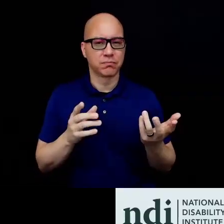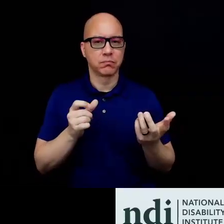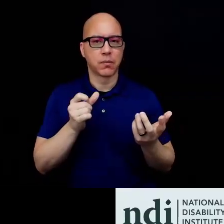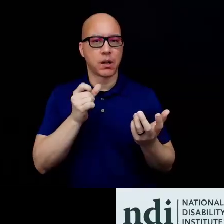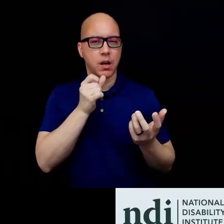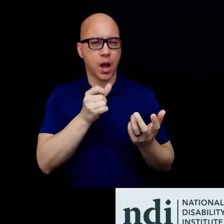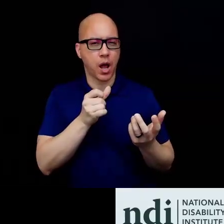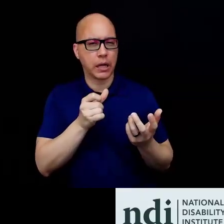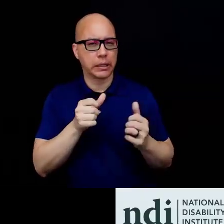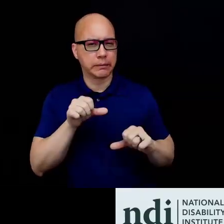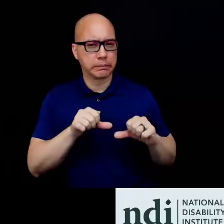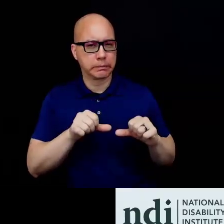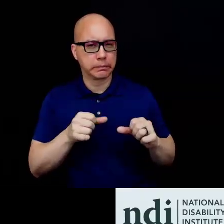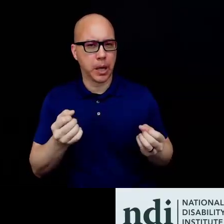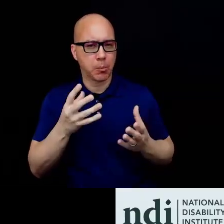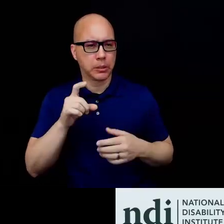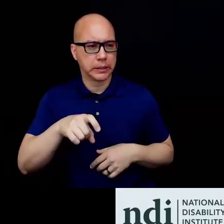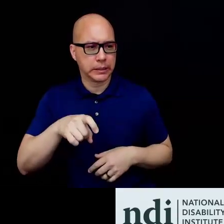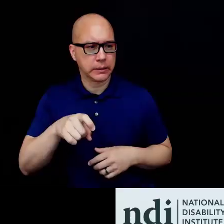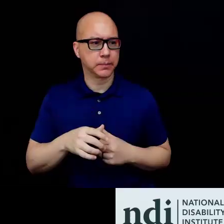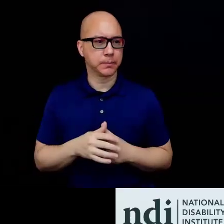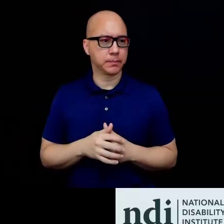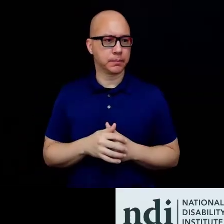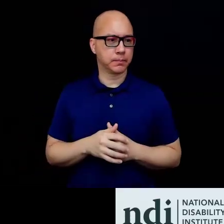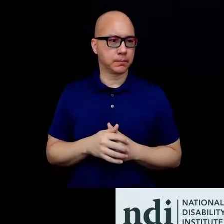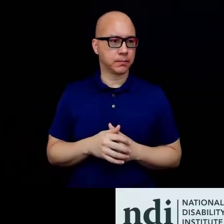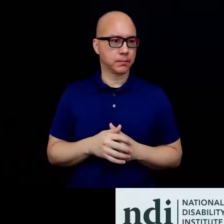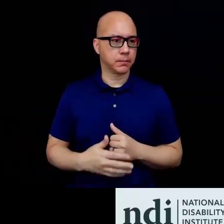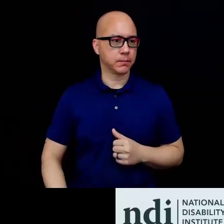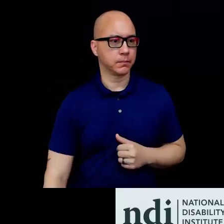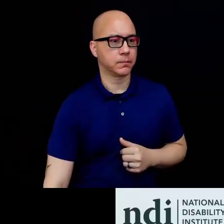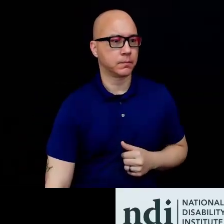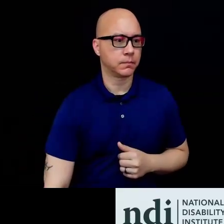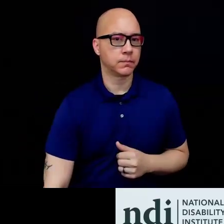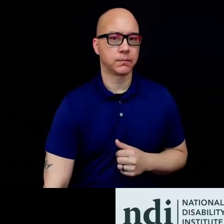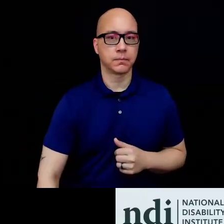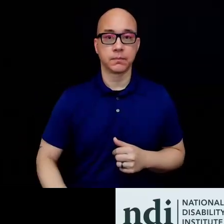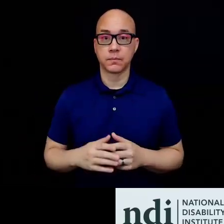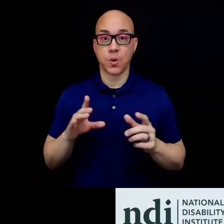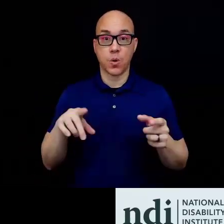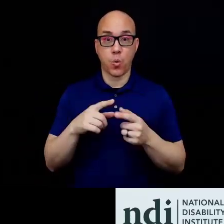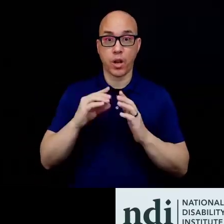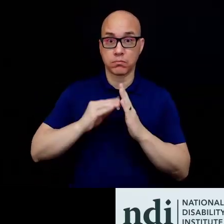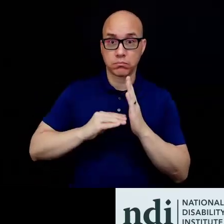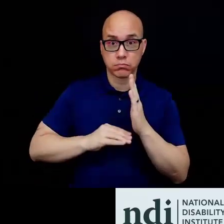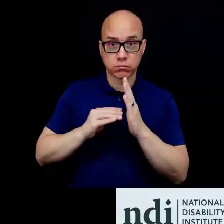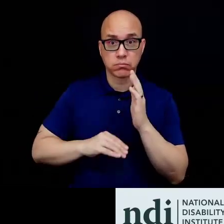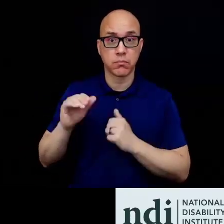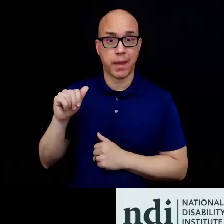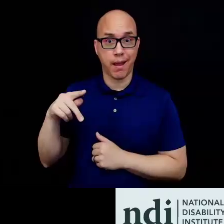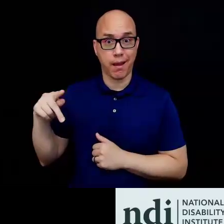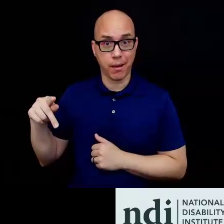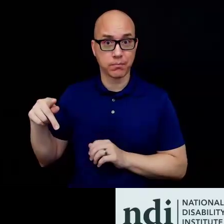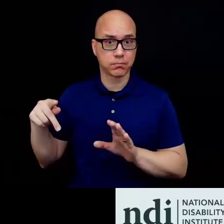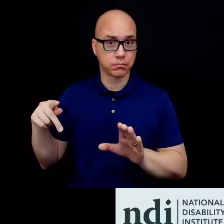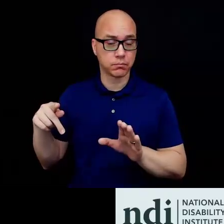of the amount that they would need as well. So when filling out these applications, or at least reviewing beforehand, you